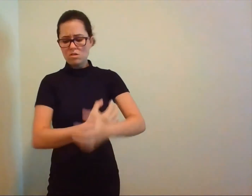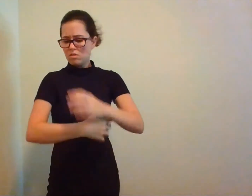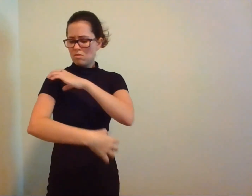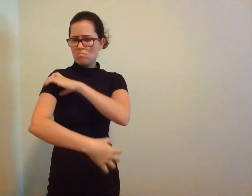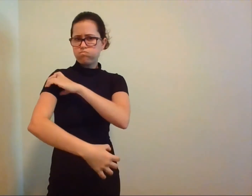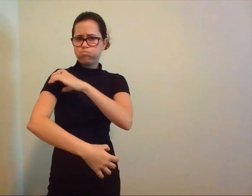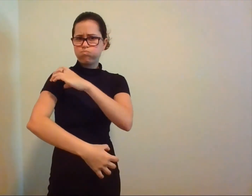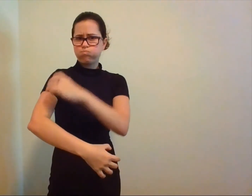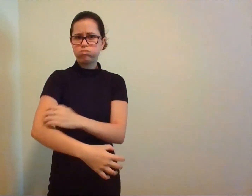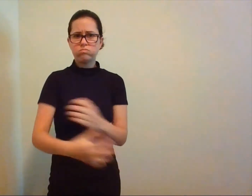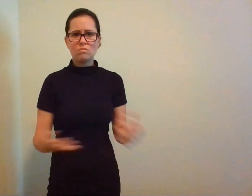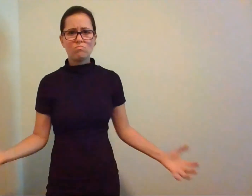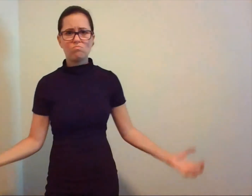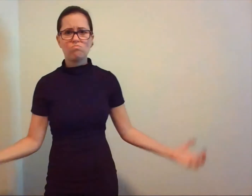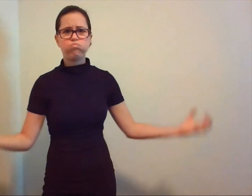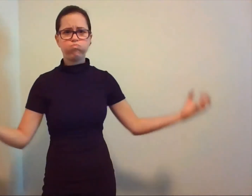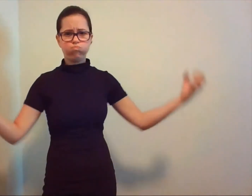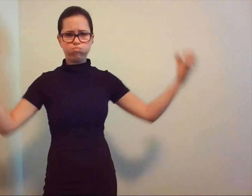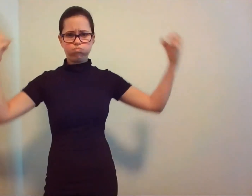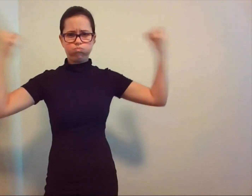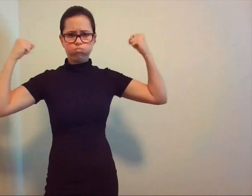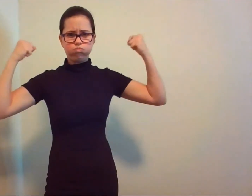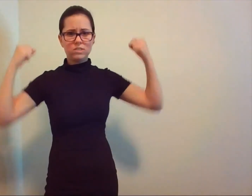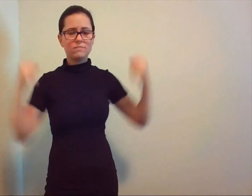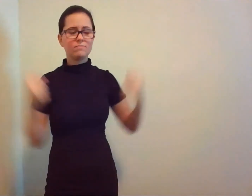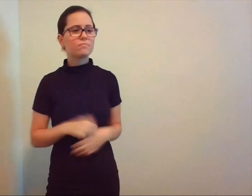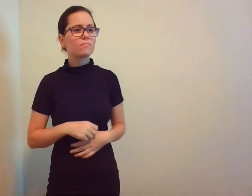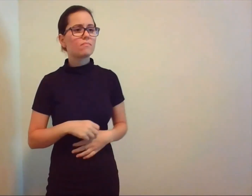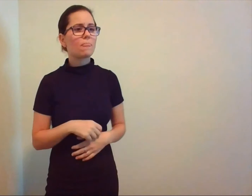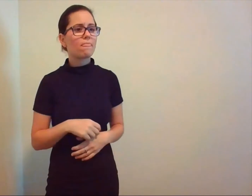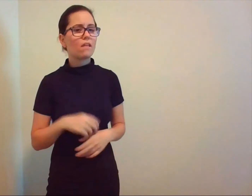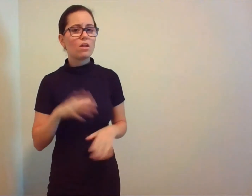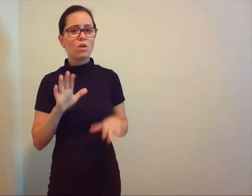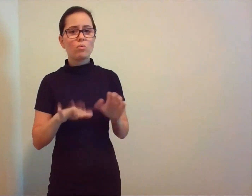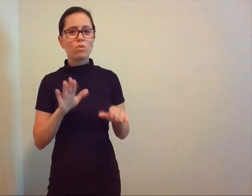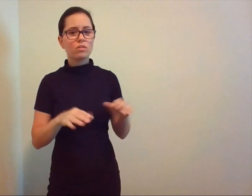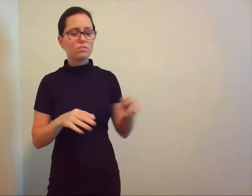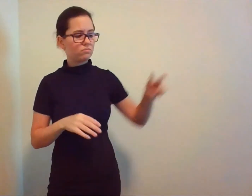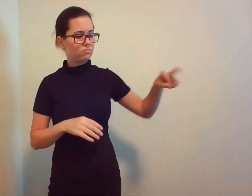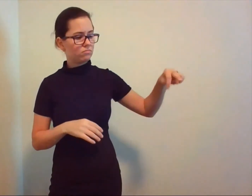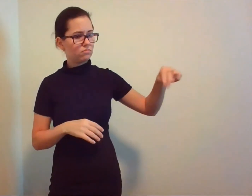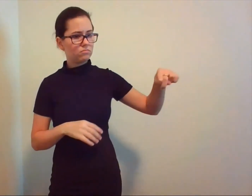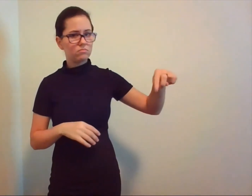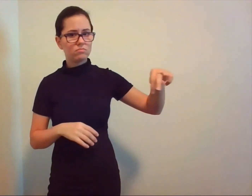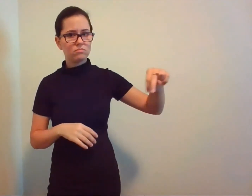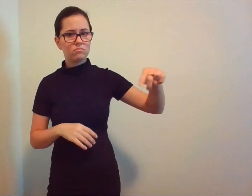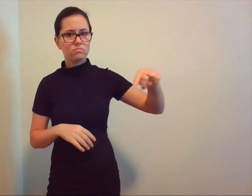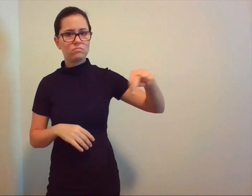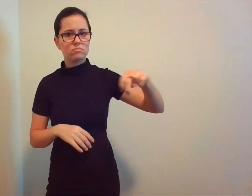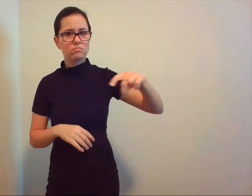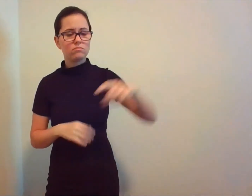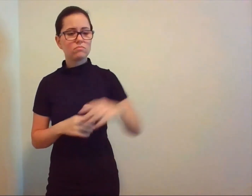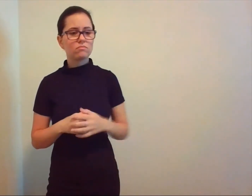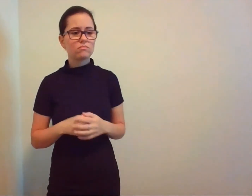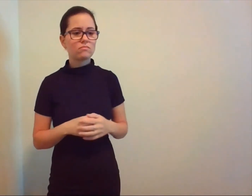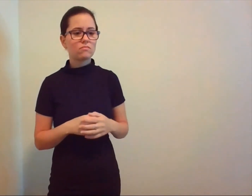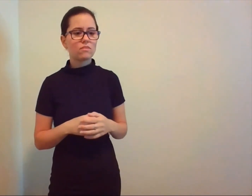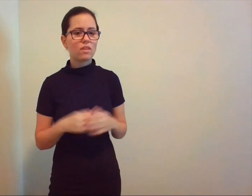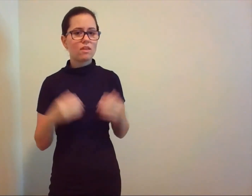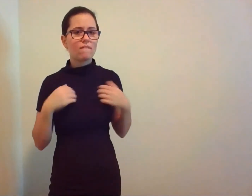and he had headphones on. And he takes his headphones off. He doesn't see us. He puts them down on the beach in front of us. And then because you're in